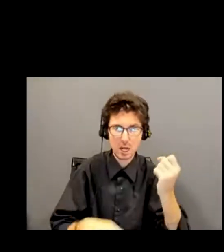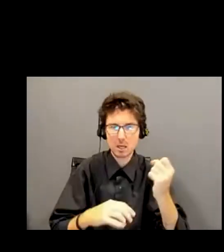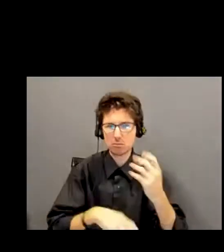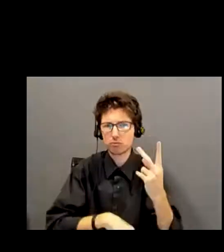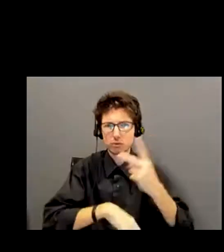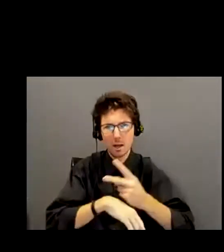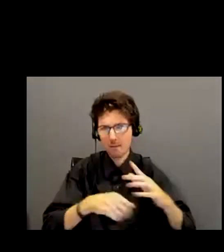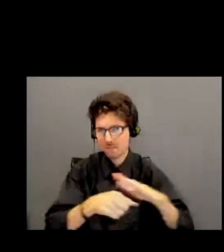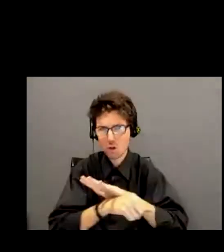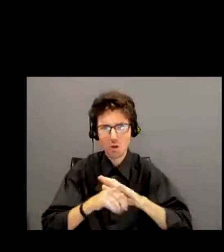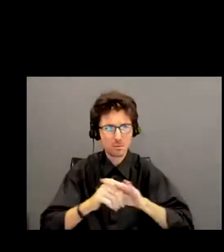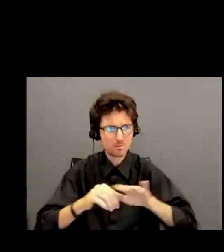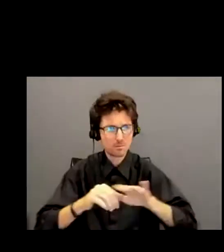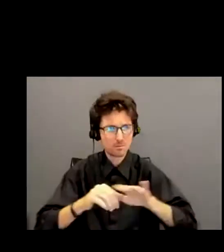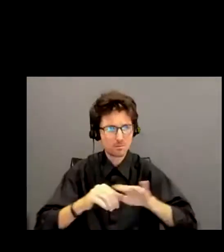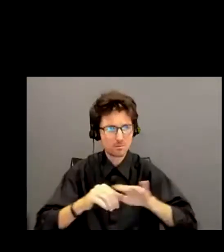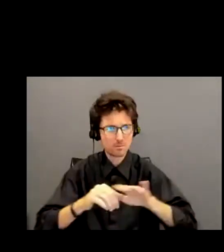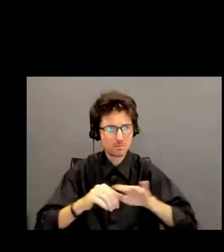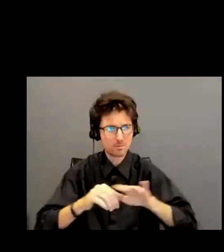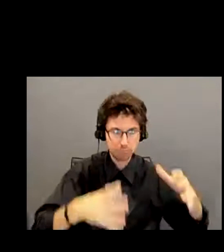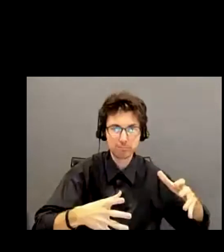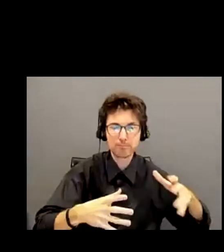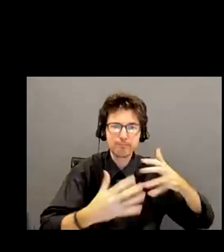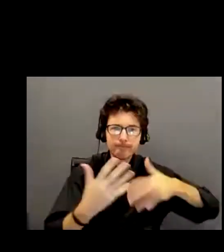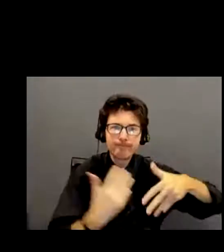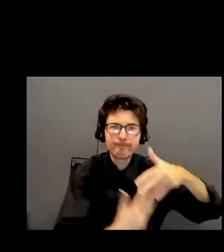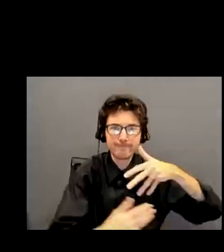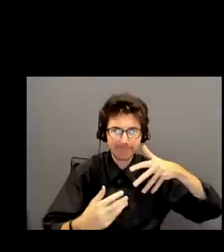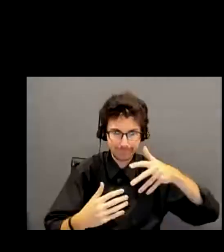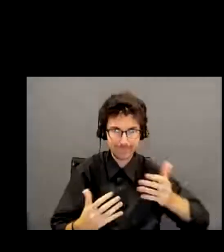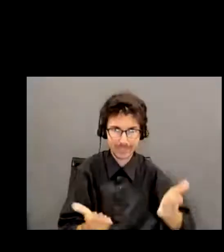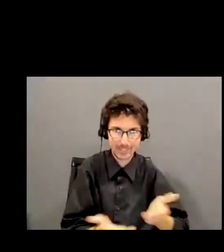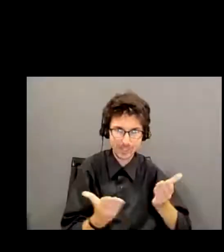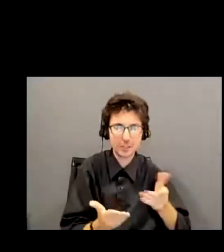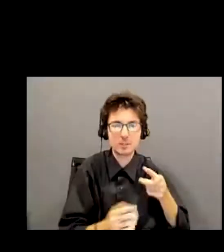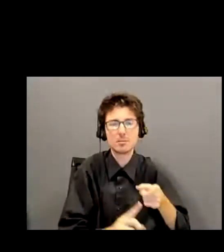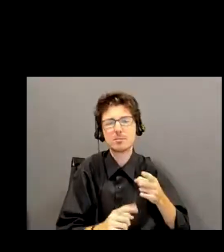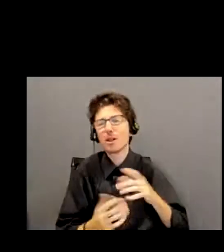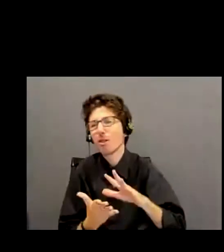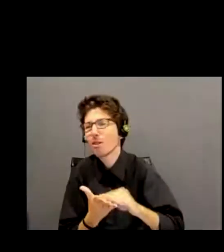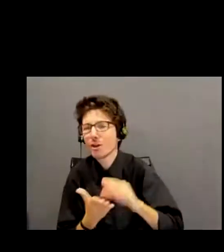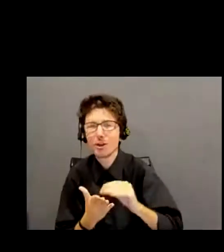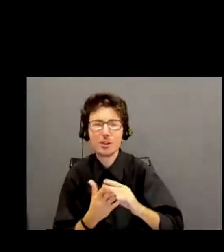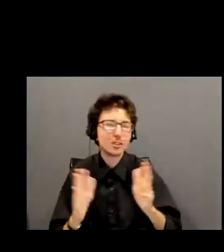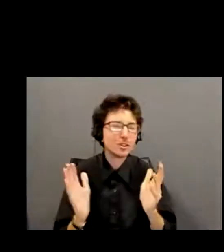And we have fun. We have fun together and we learn together and we talk and we have